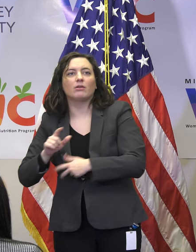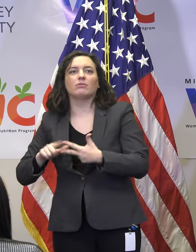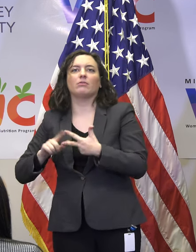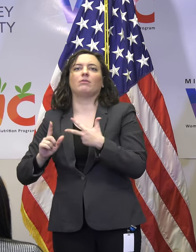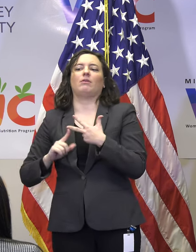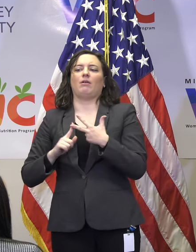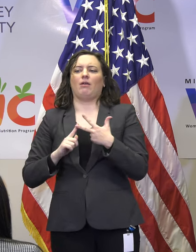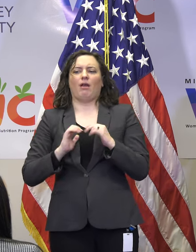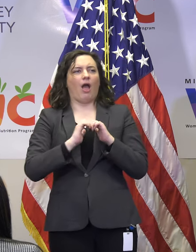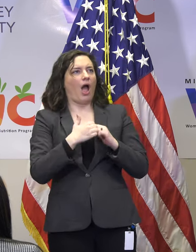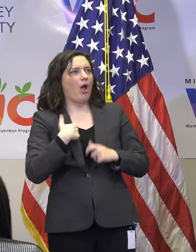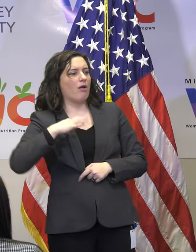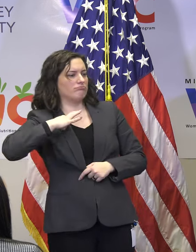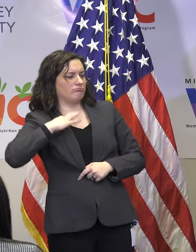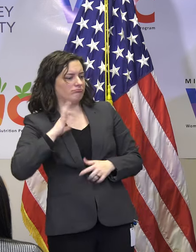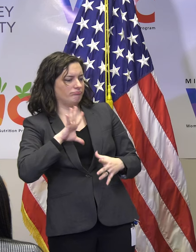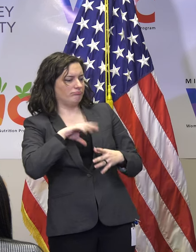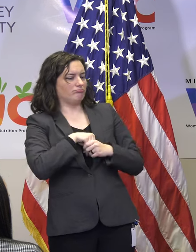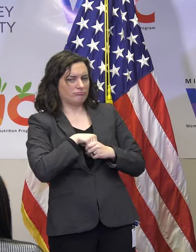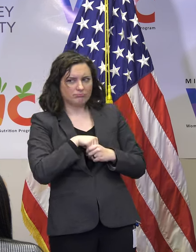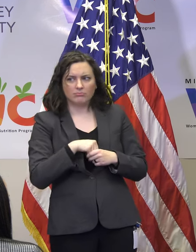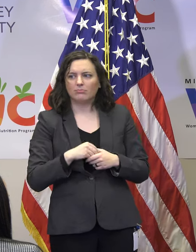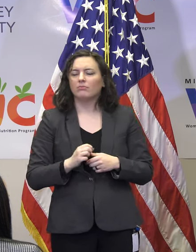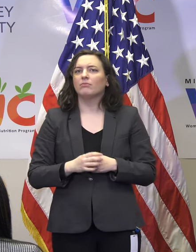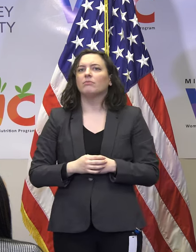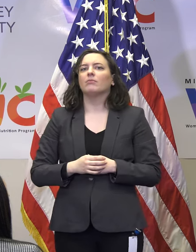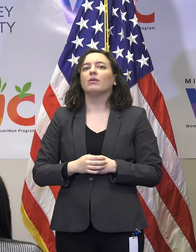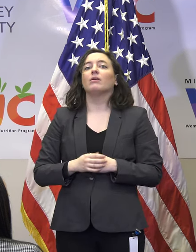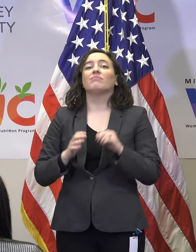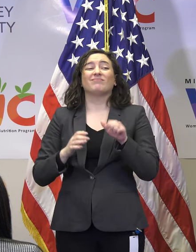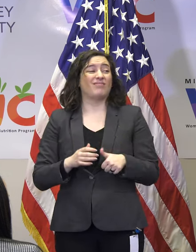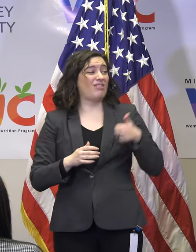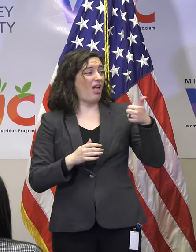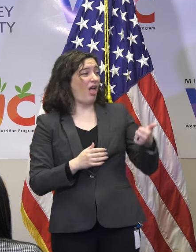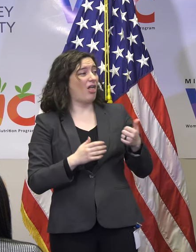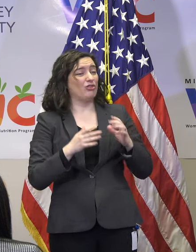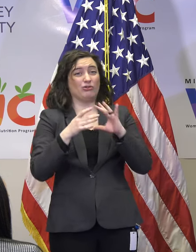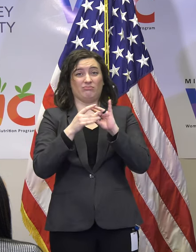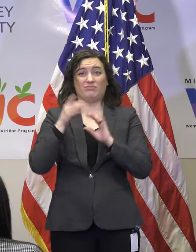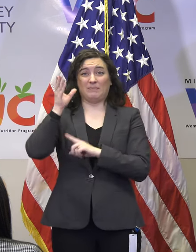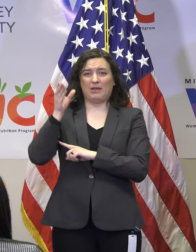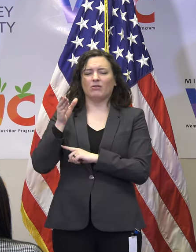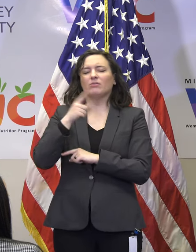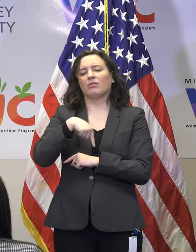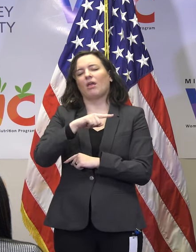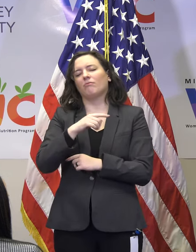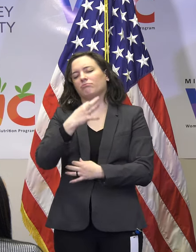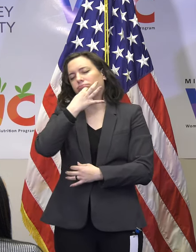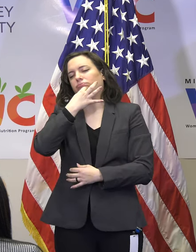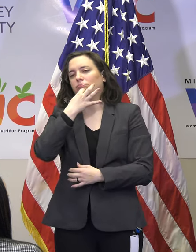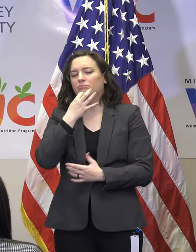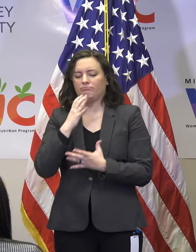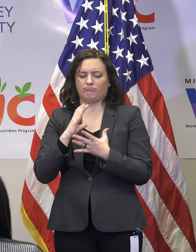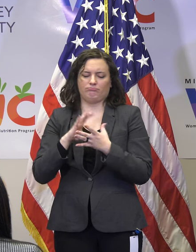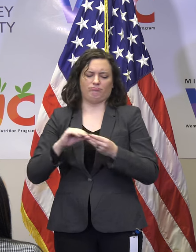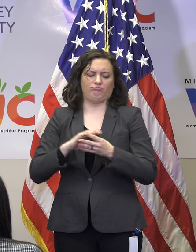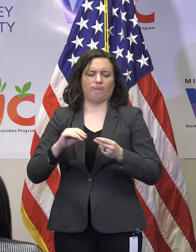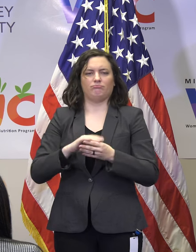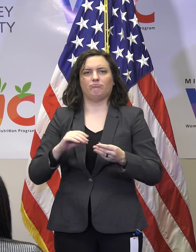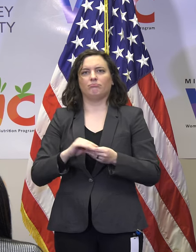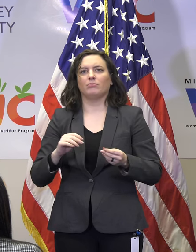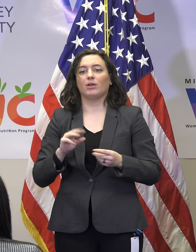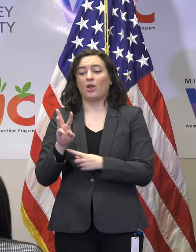I think it's been stated very well by the other speakers of the significance and importance of WIC and its